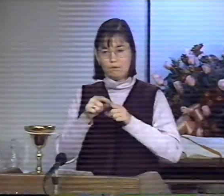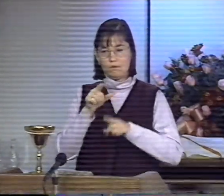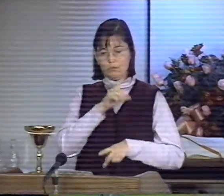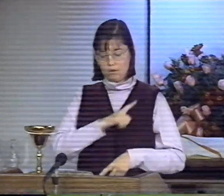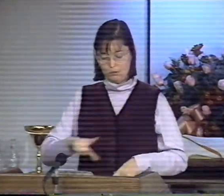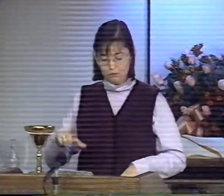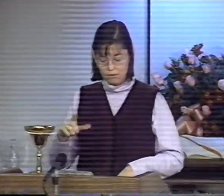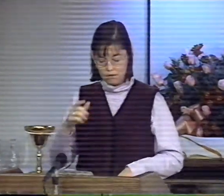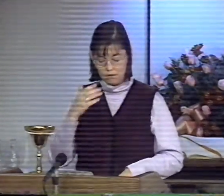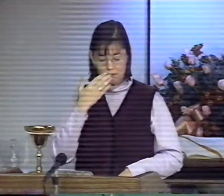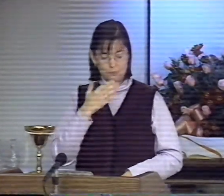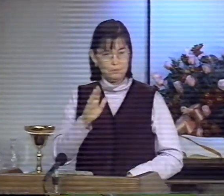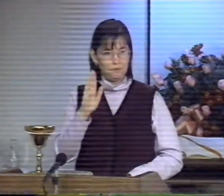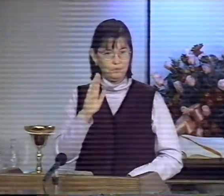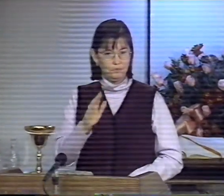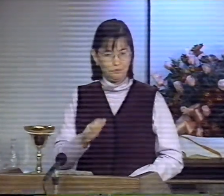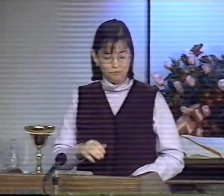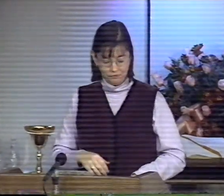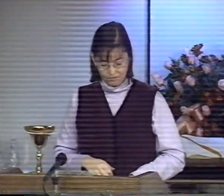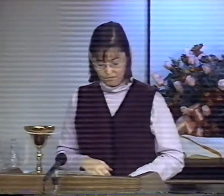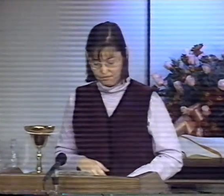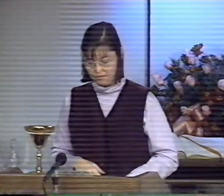The word of the Lord. Thanks be to God.